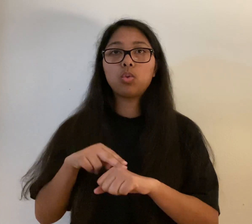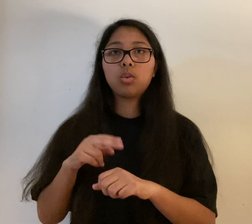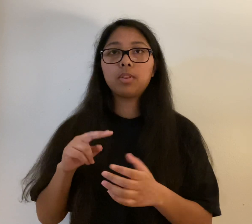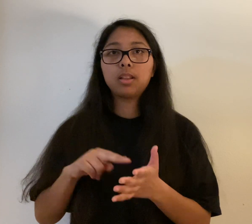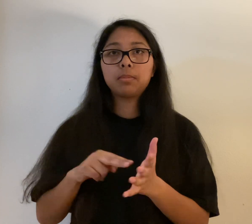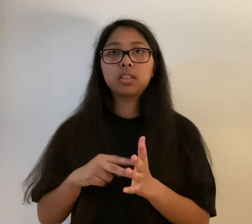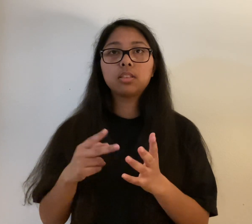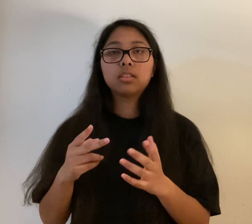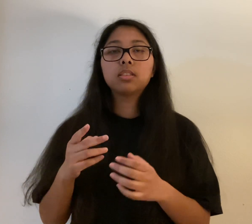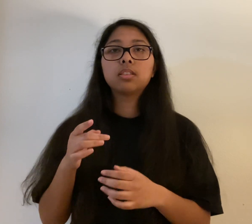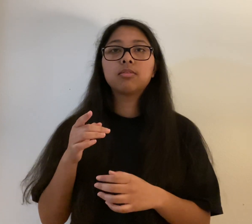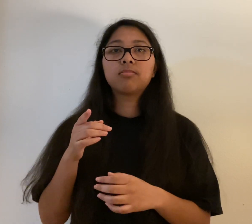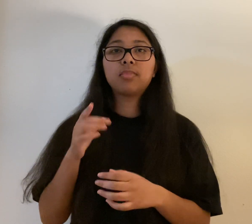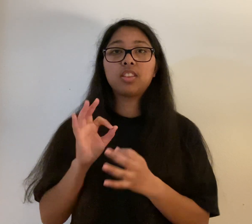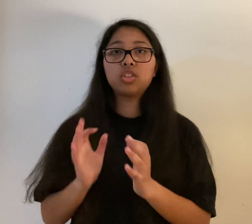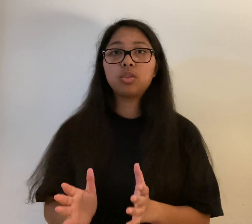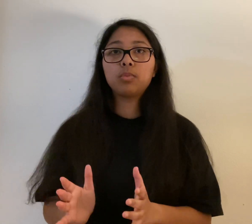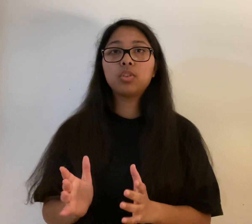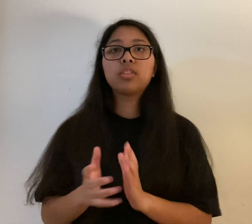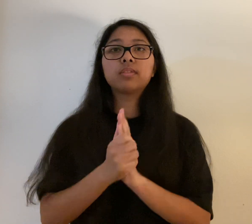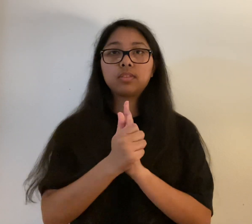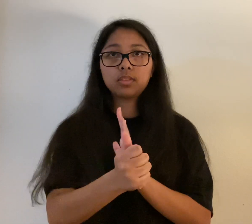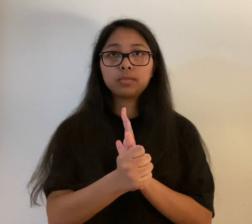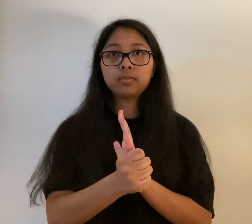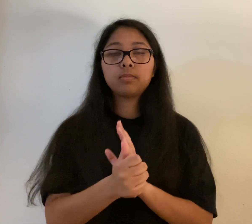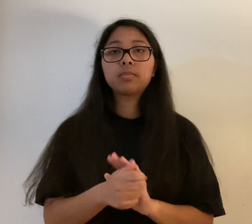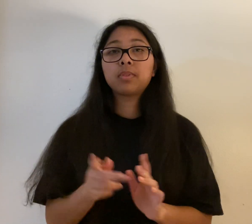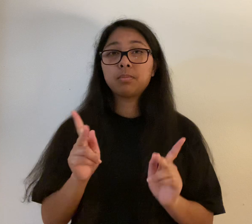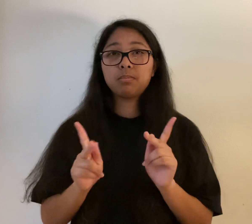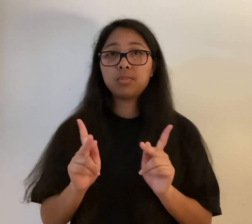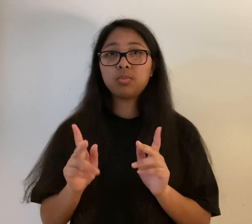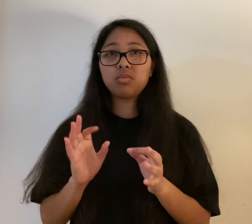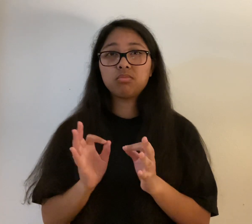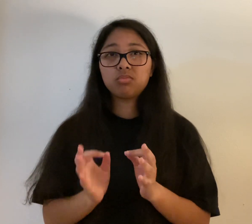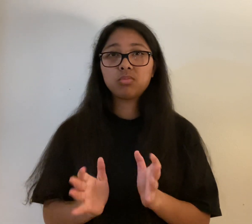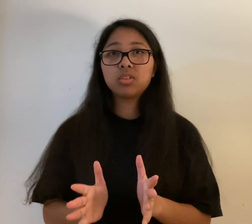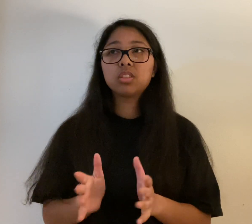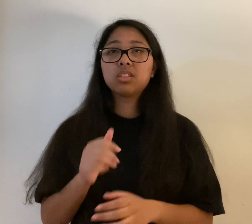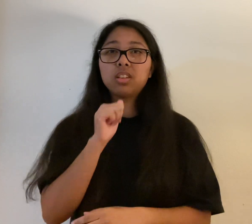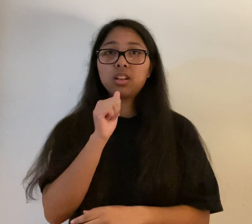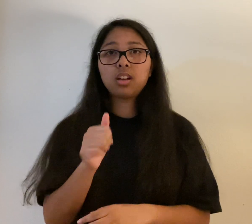Those who are not so certified must be carefully evaluated for the knowledge and skills described